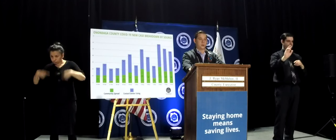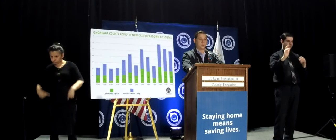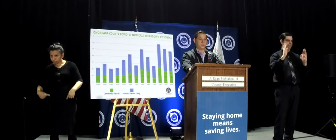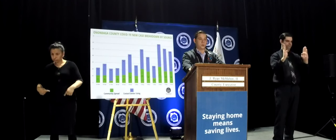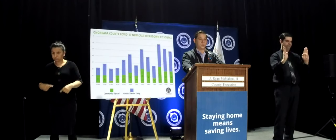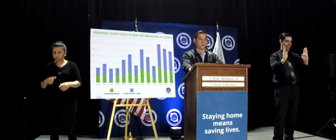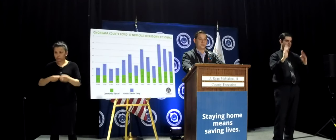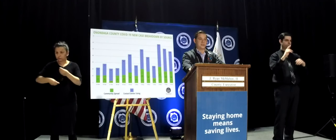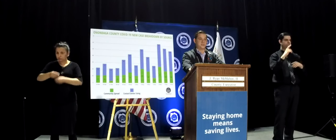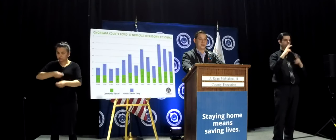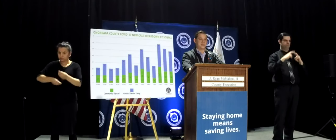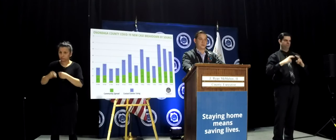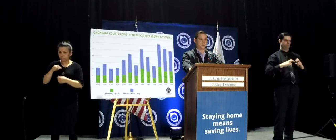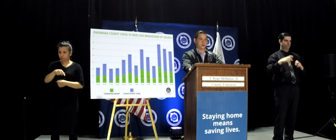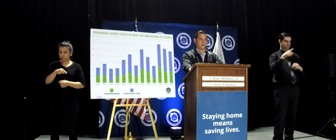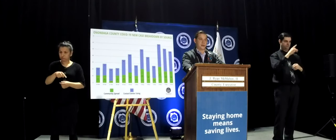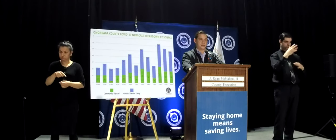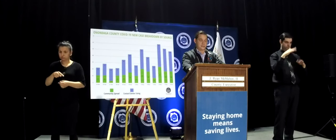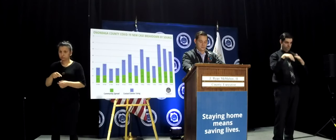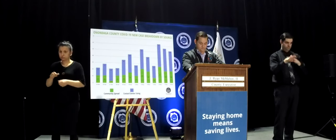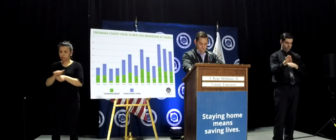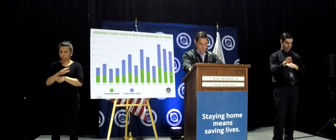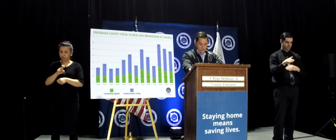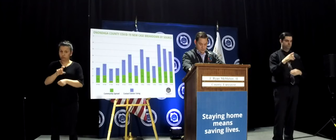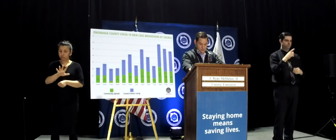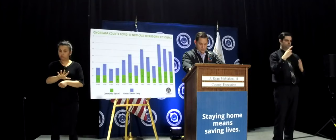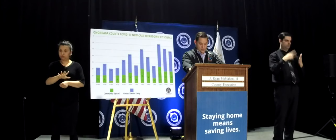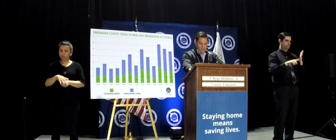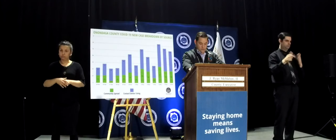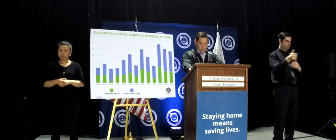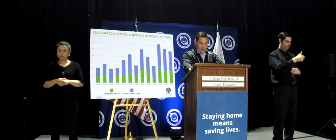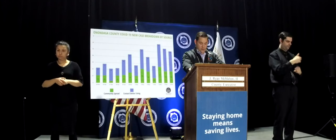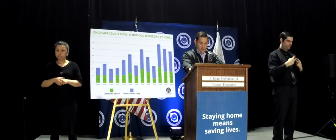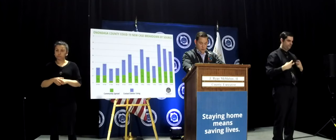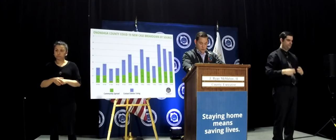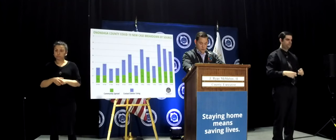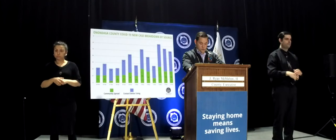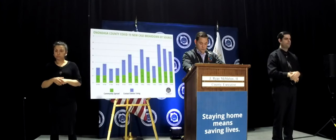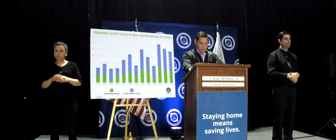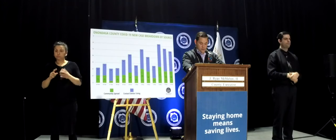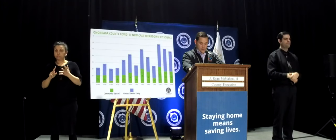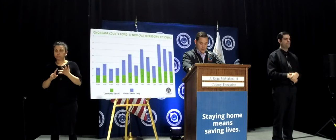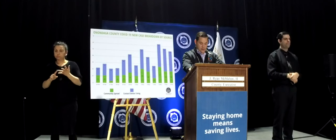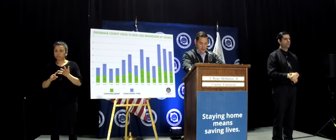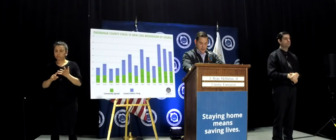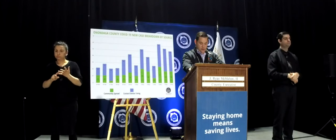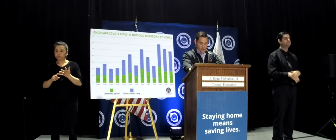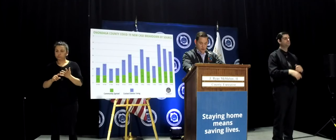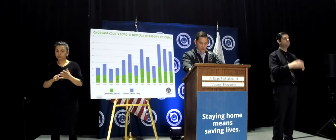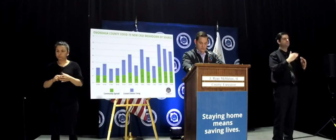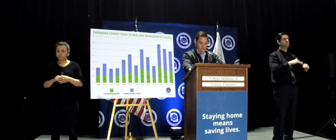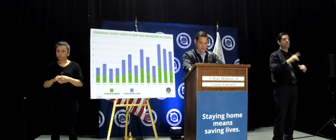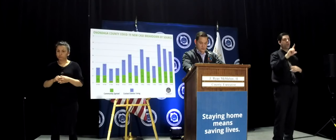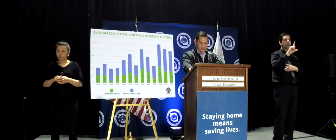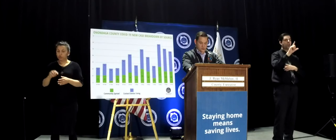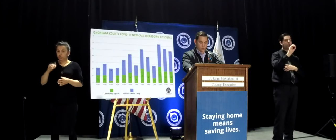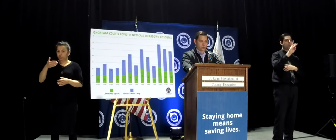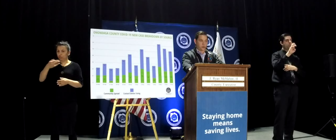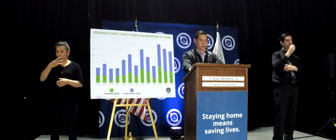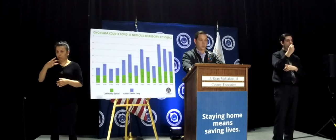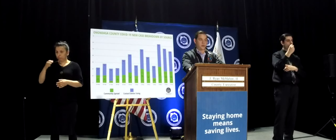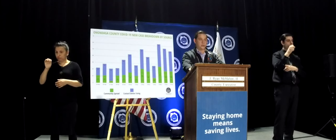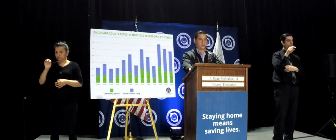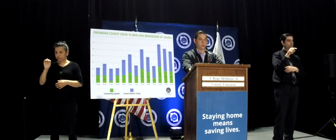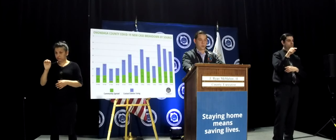shopper who tested positive for COVID-19. If you were at Lowe's on 3856